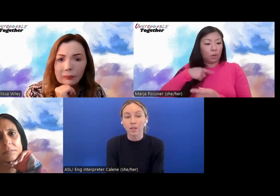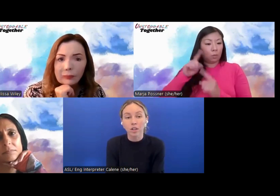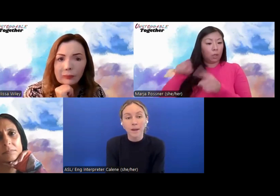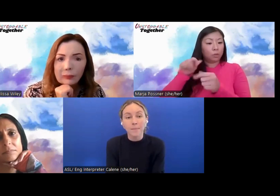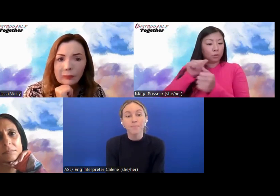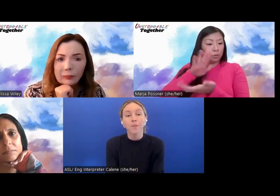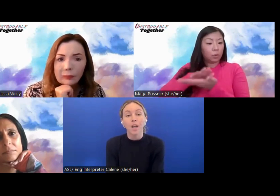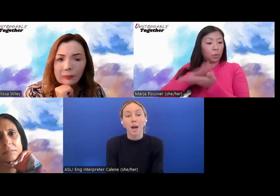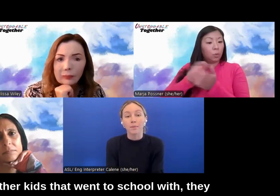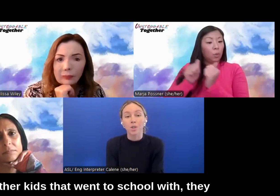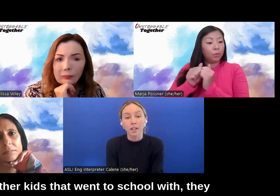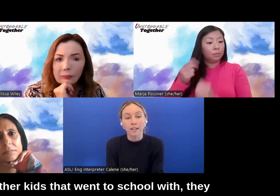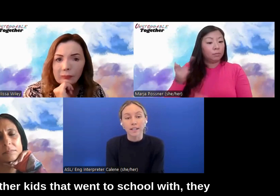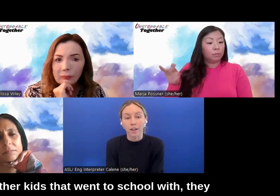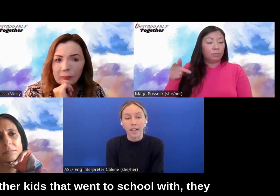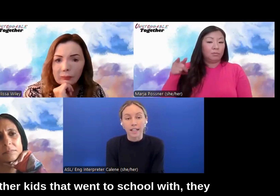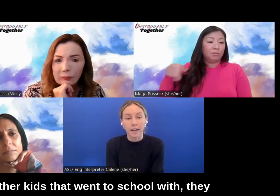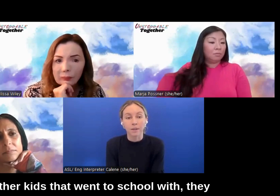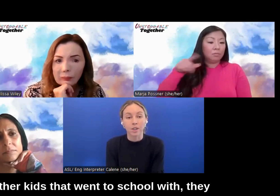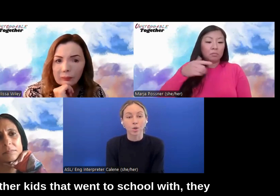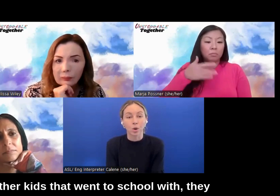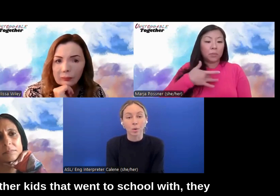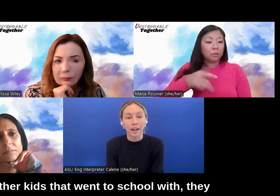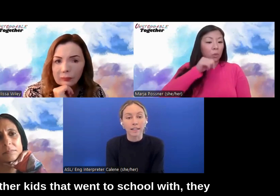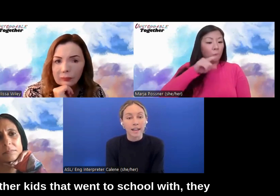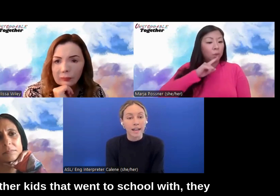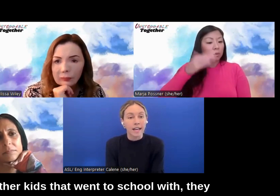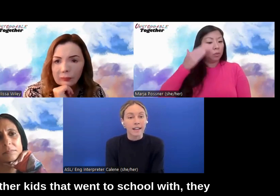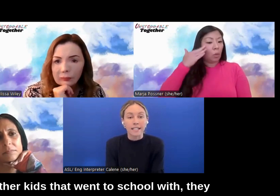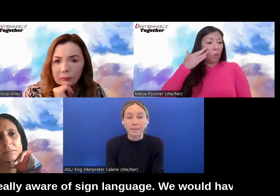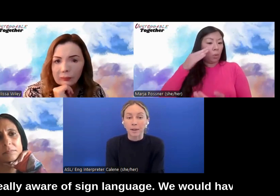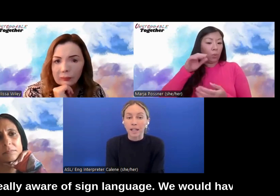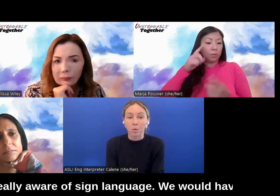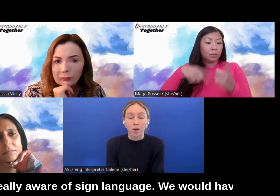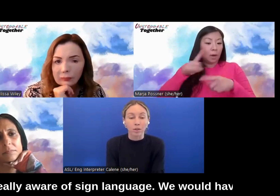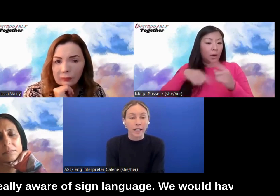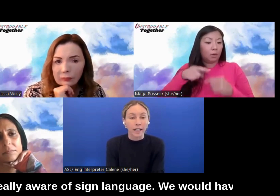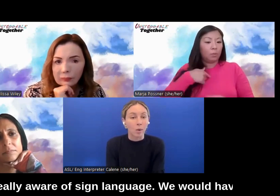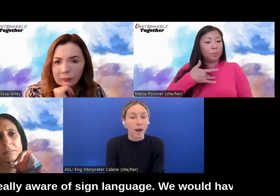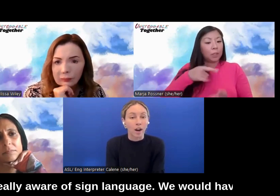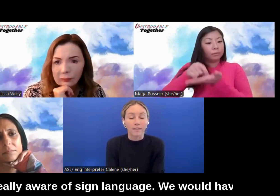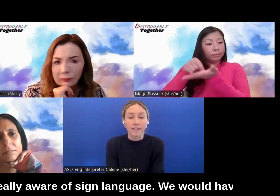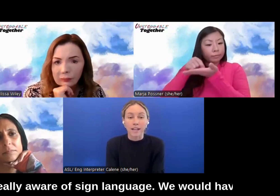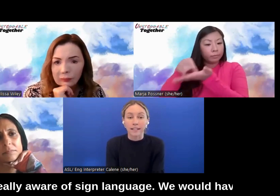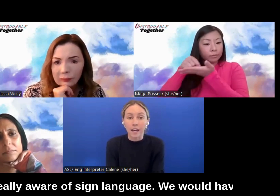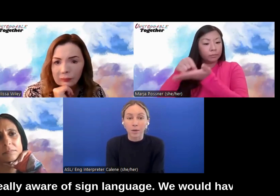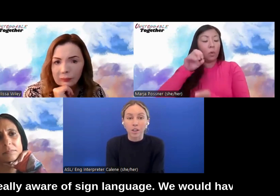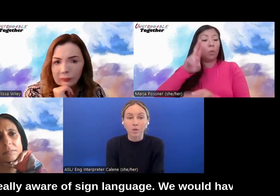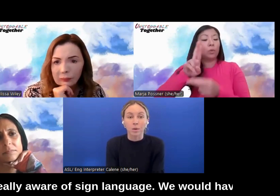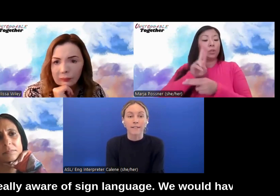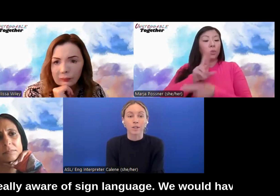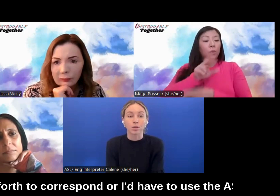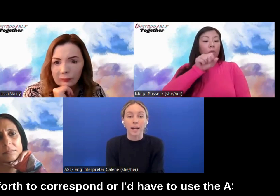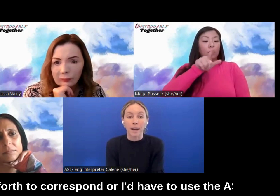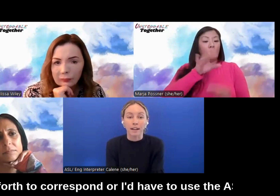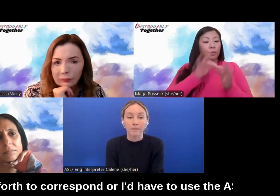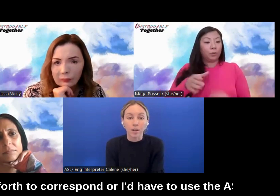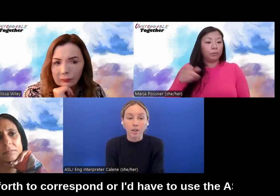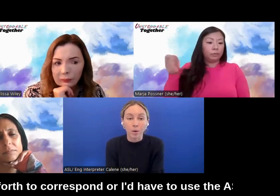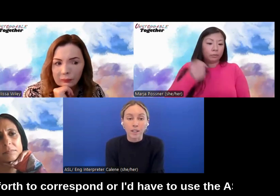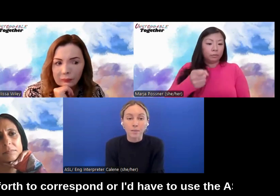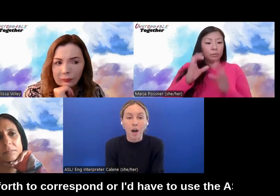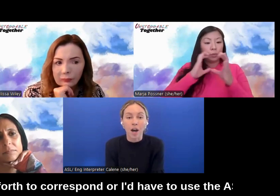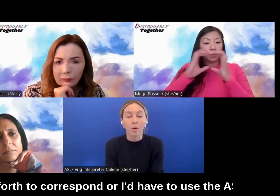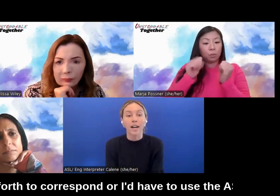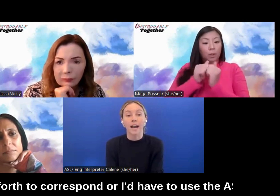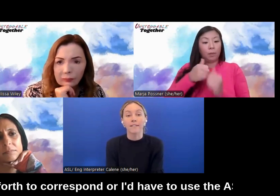his language. Students and other kids that I went to school with, they typically weren't really aware of sign language. We would have to write back and